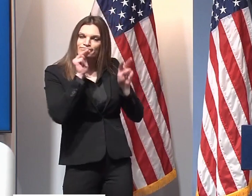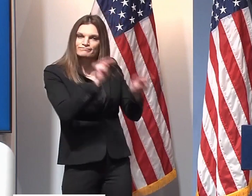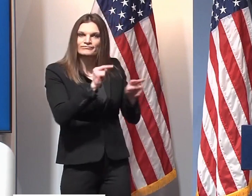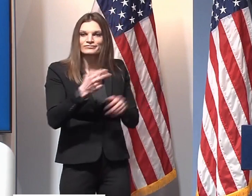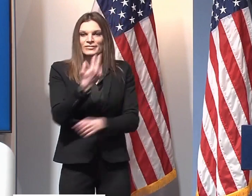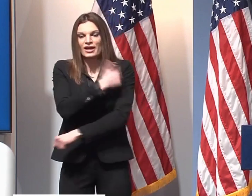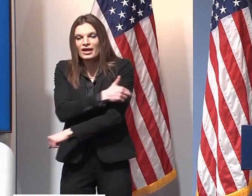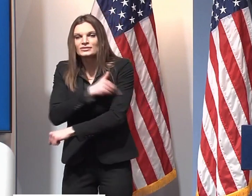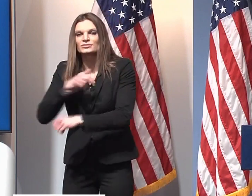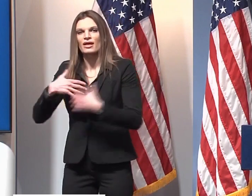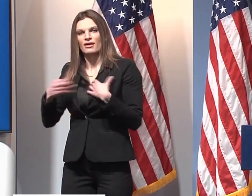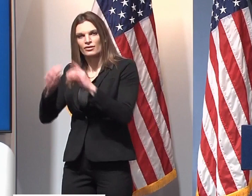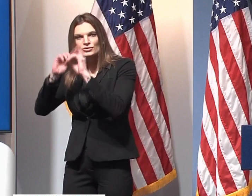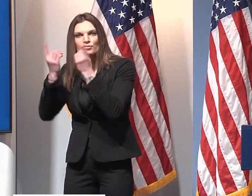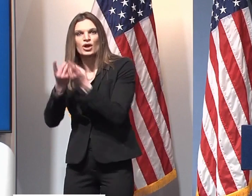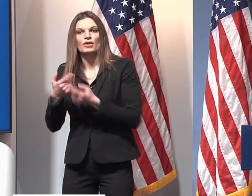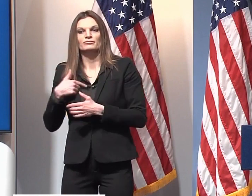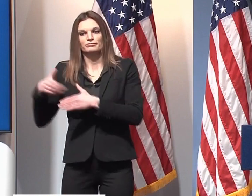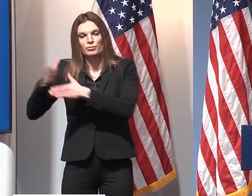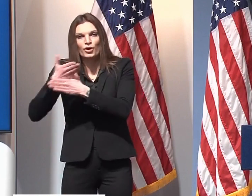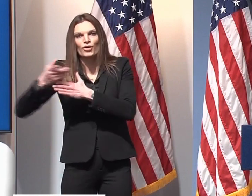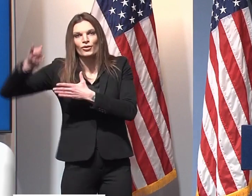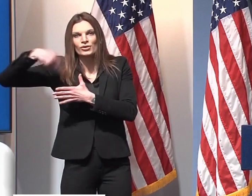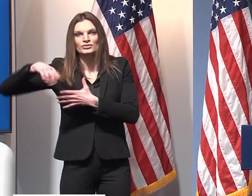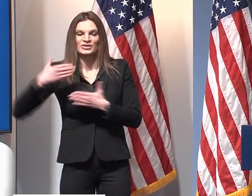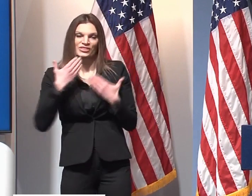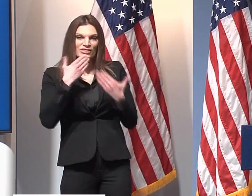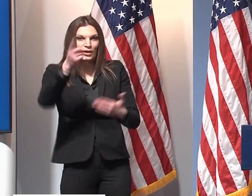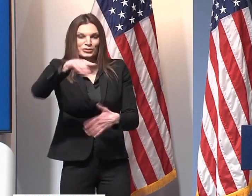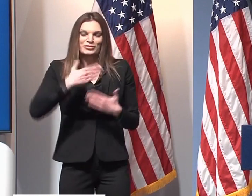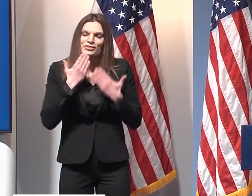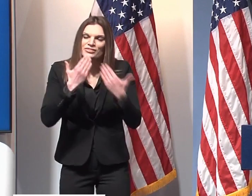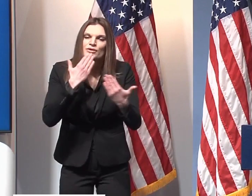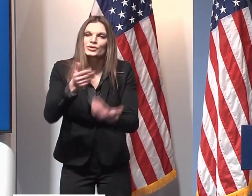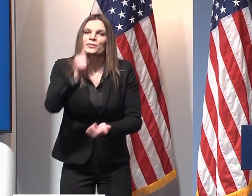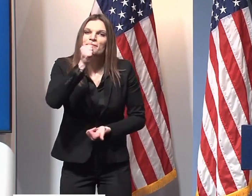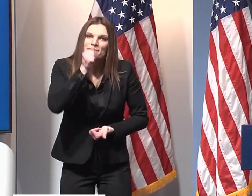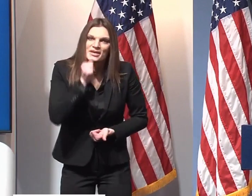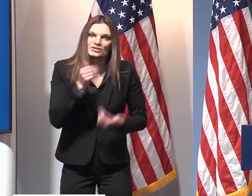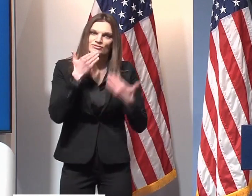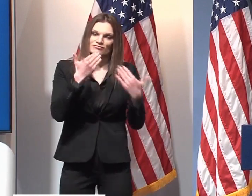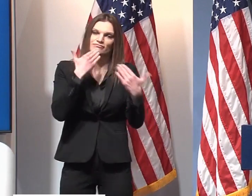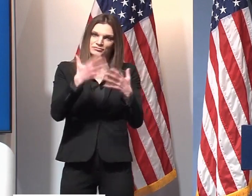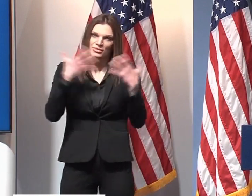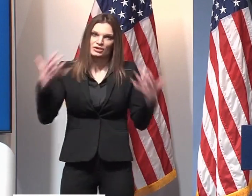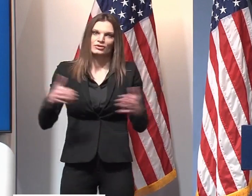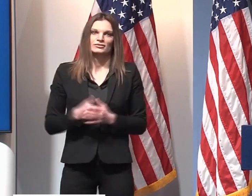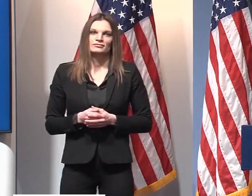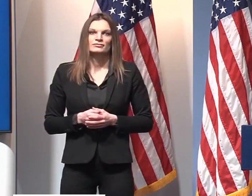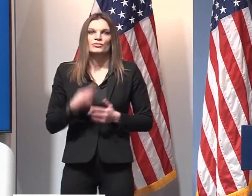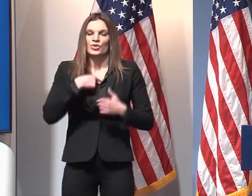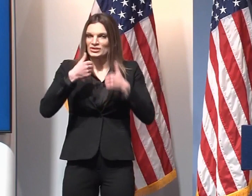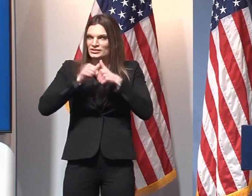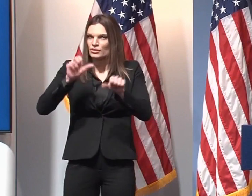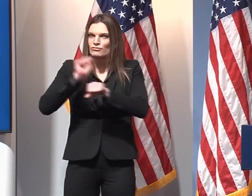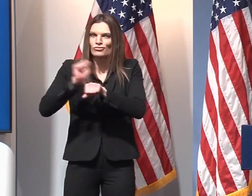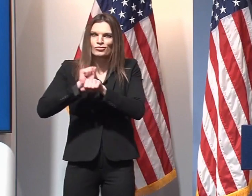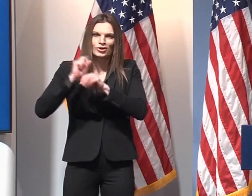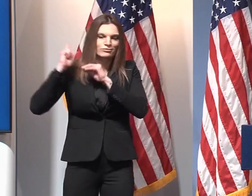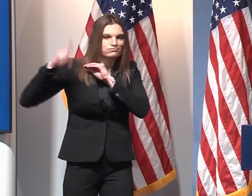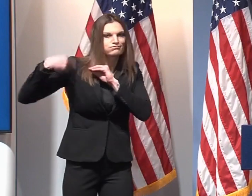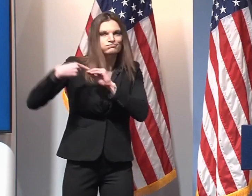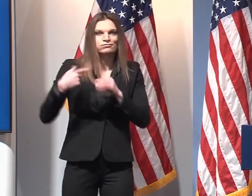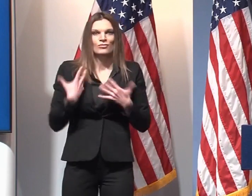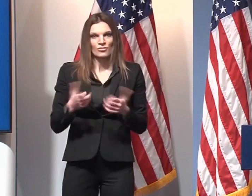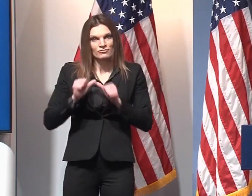hospitals, and other partners thank you for your patience. We will all keep working around the clock until everyone who wants